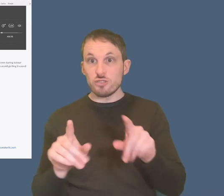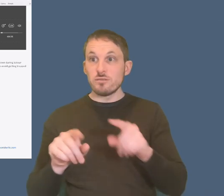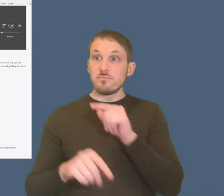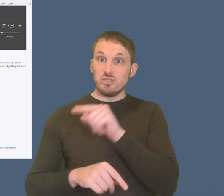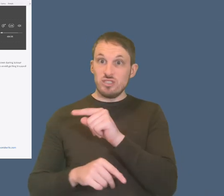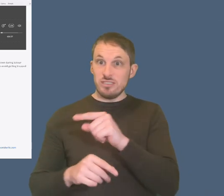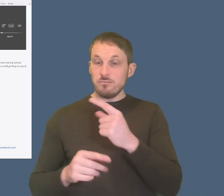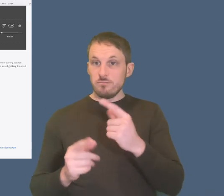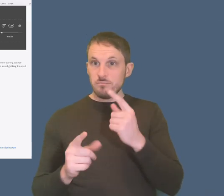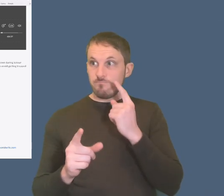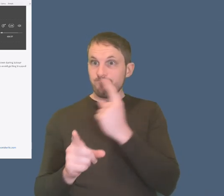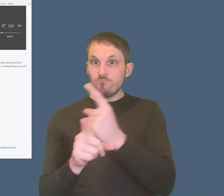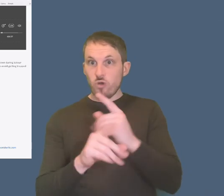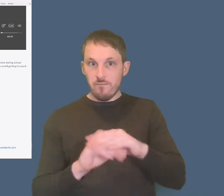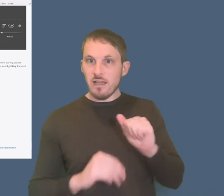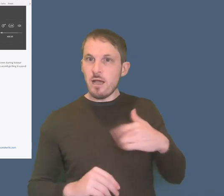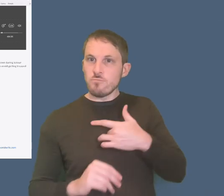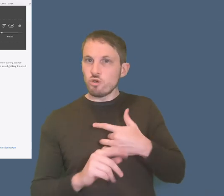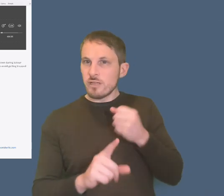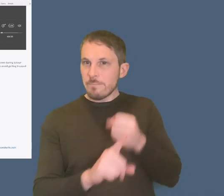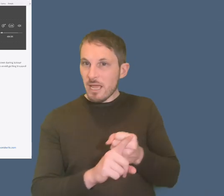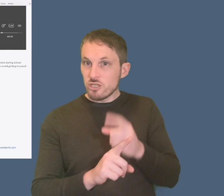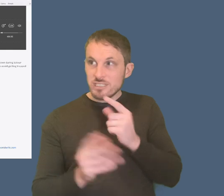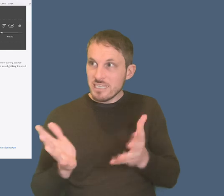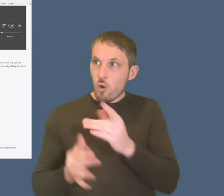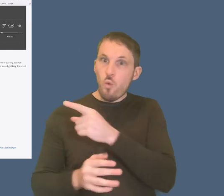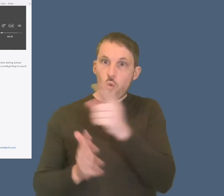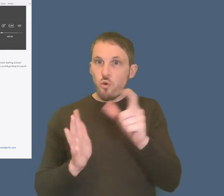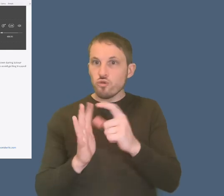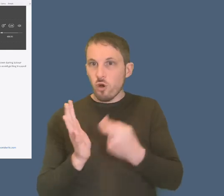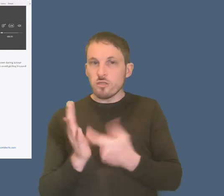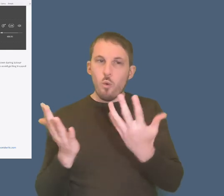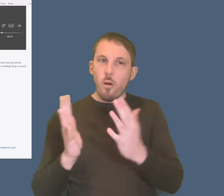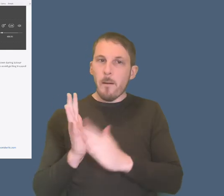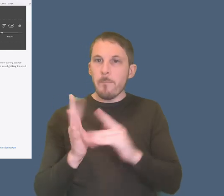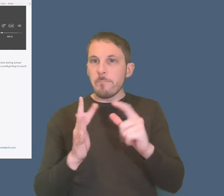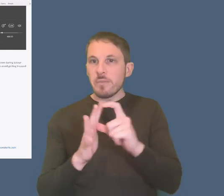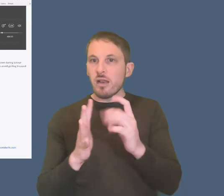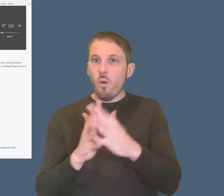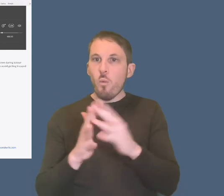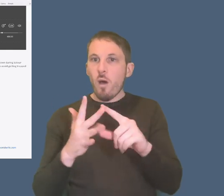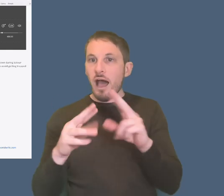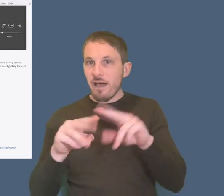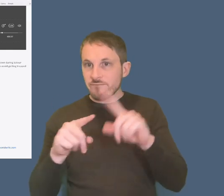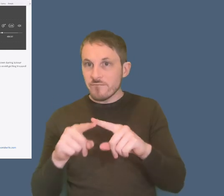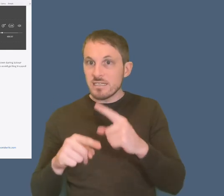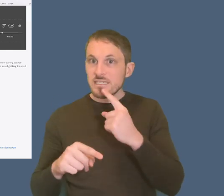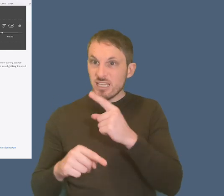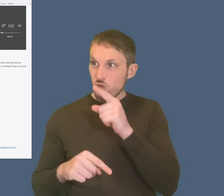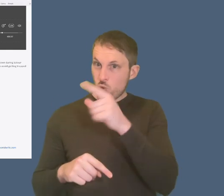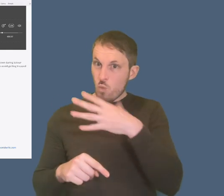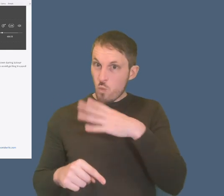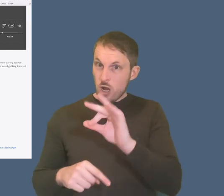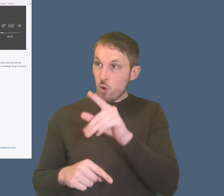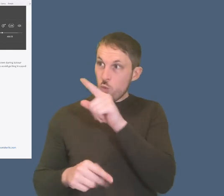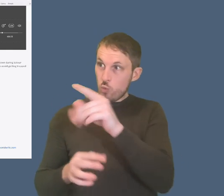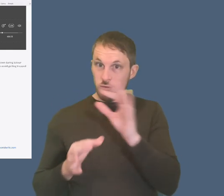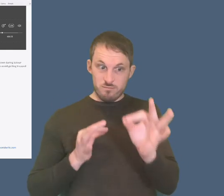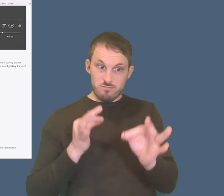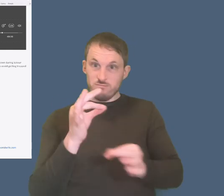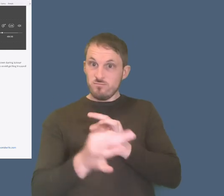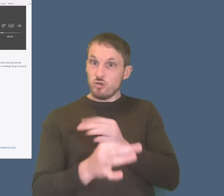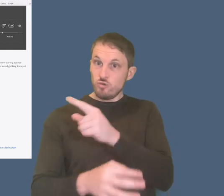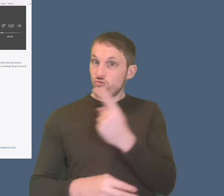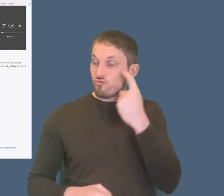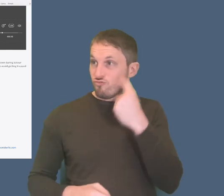providers, doctors, midwives, anybody who would be putting a woman in this position to go and give it a try themselves. You don't have